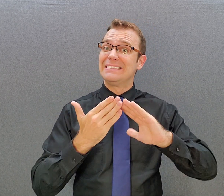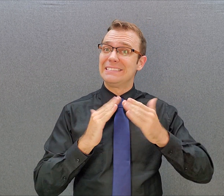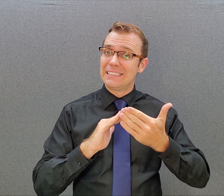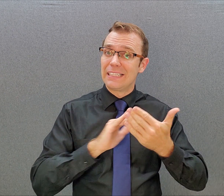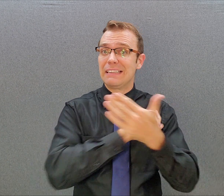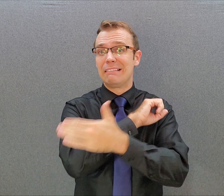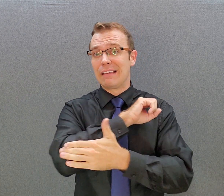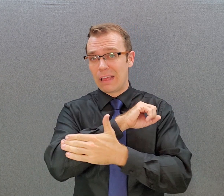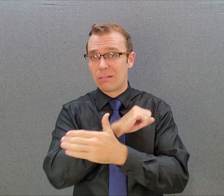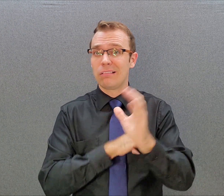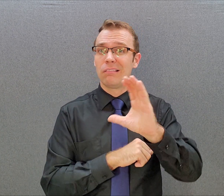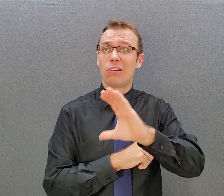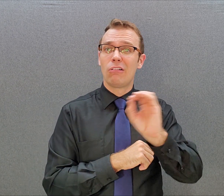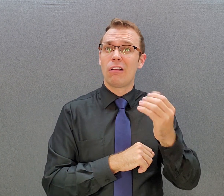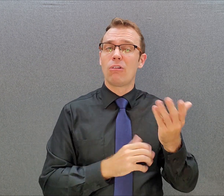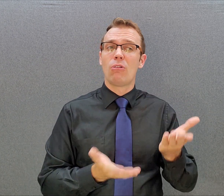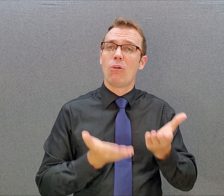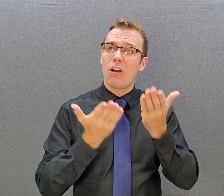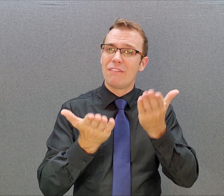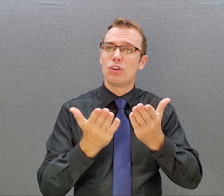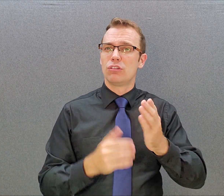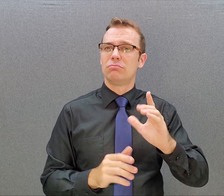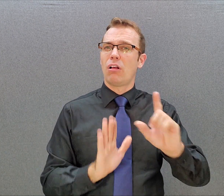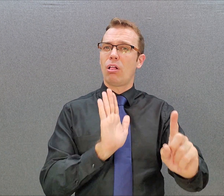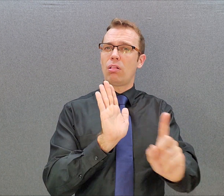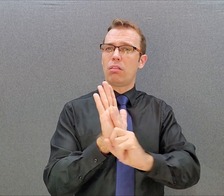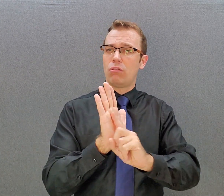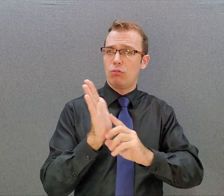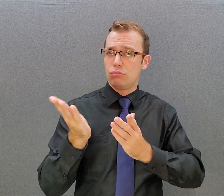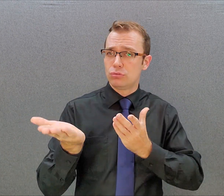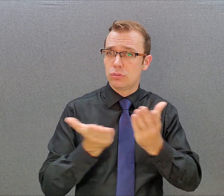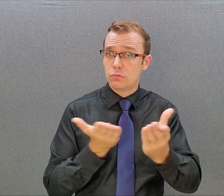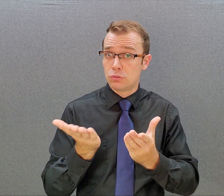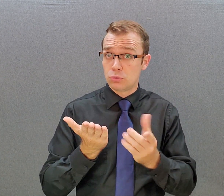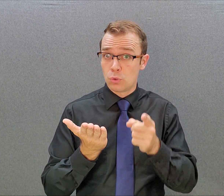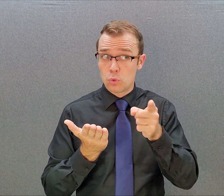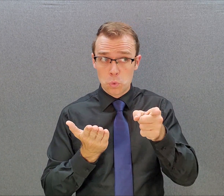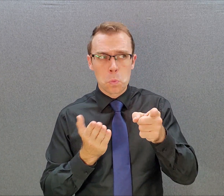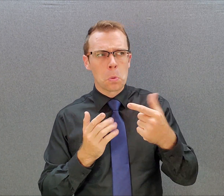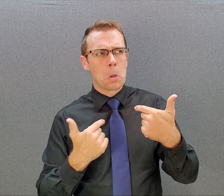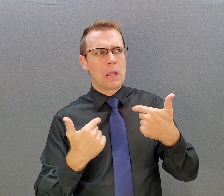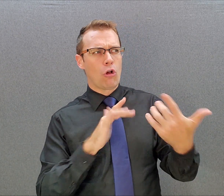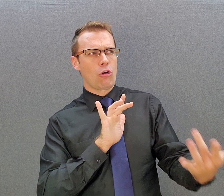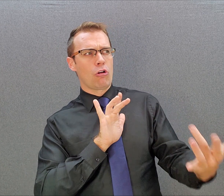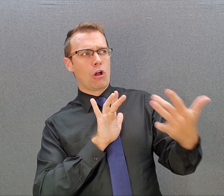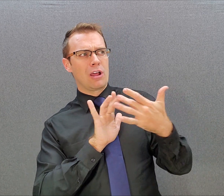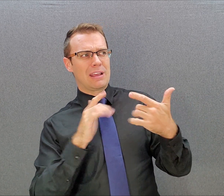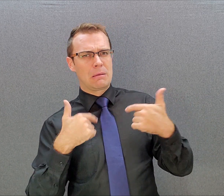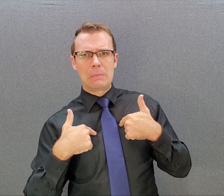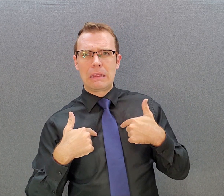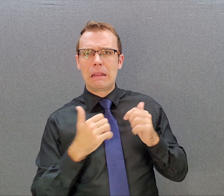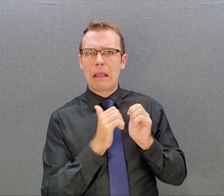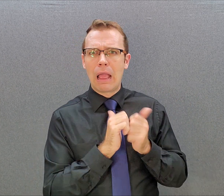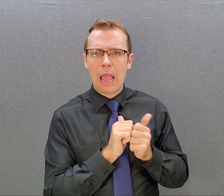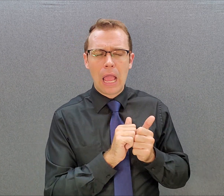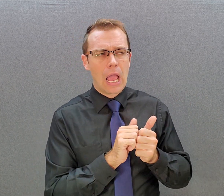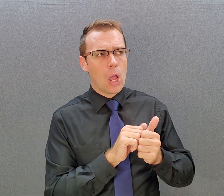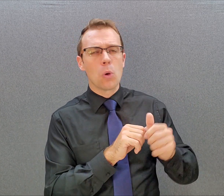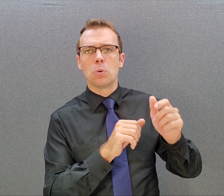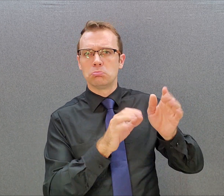in Colorado offer Citizen Alert Service that allows you to choose your method of notifications that can